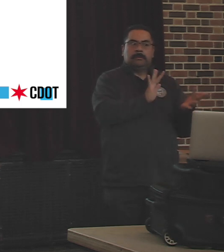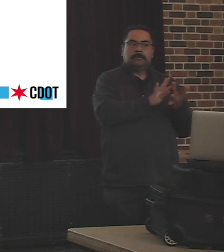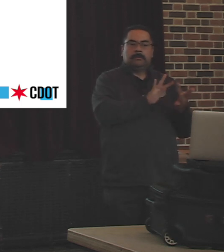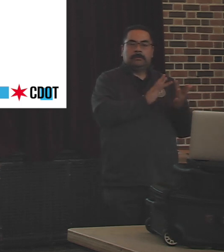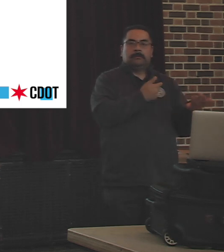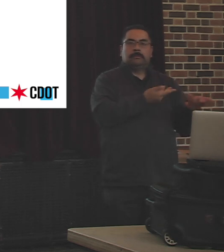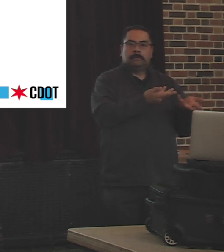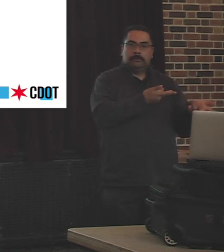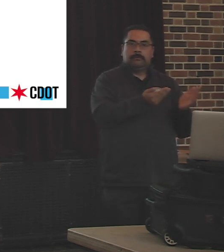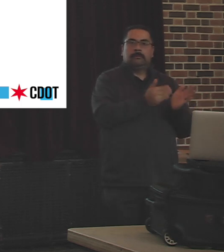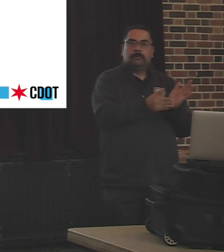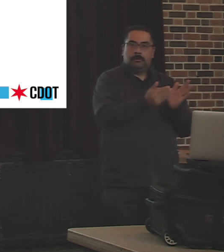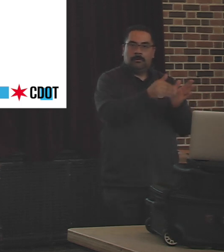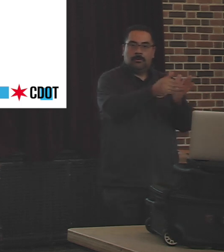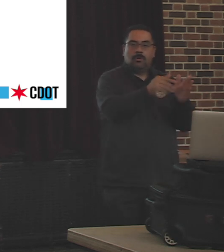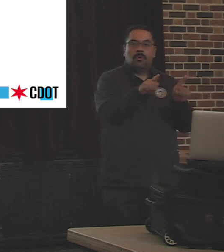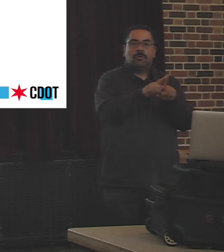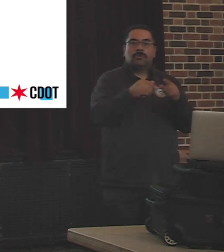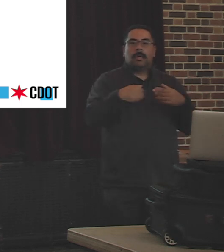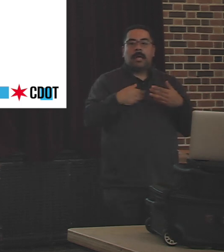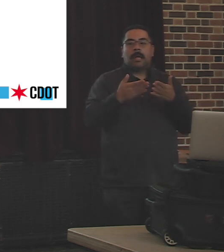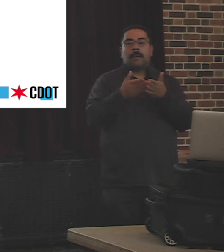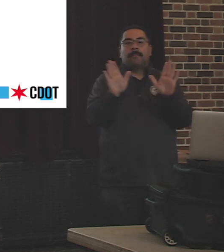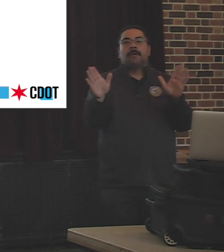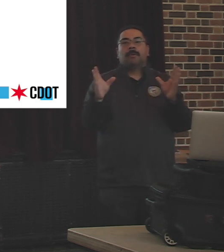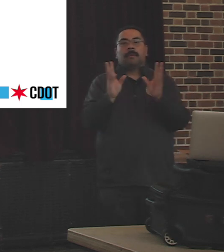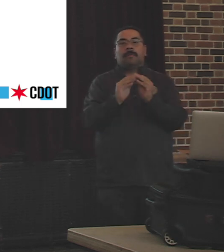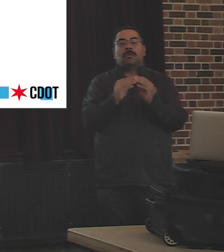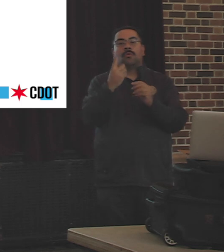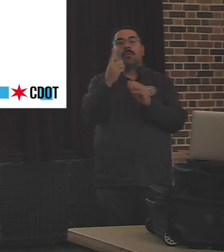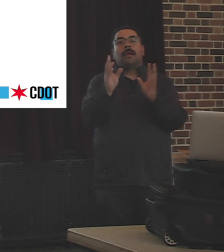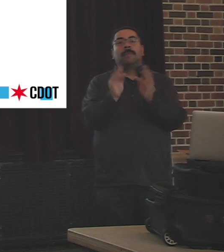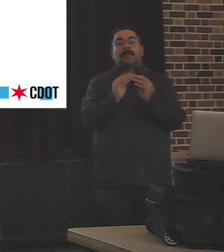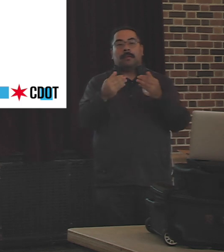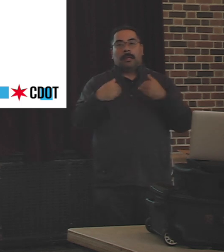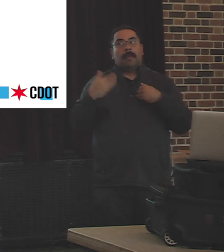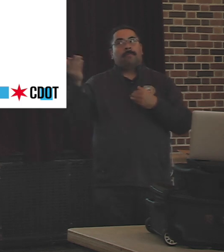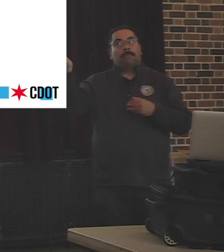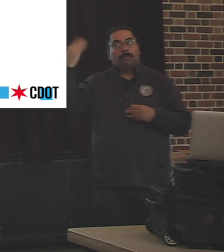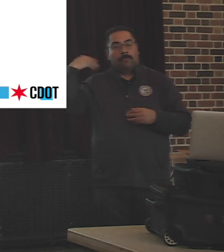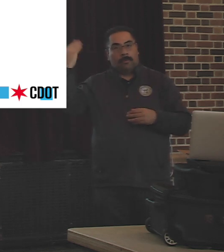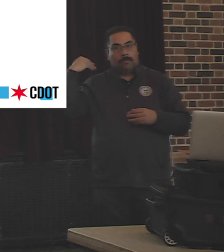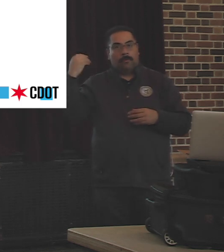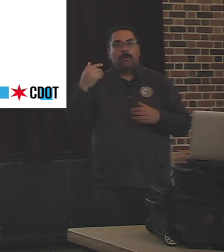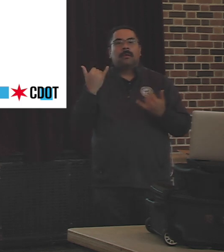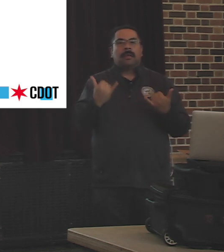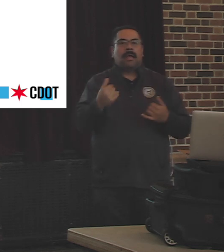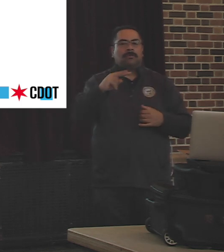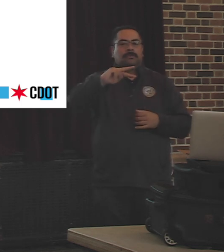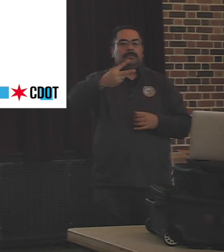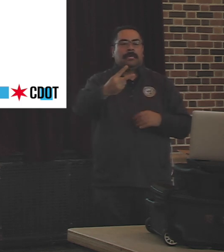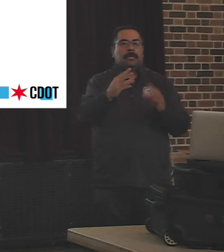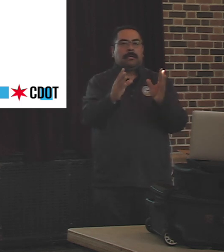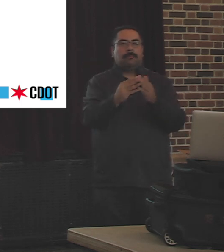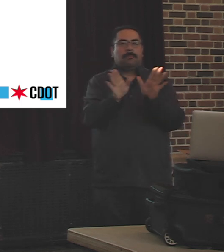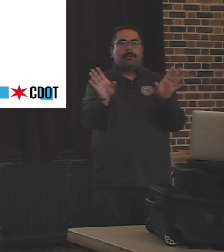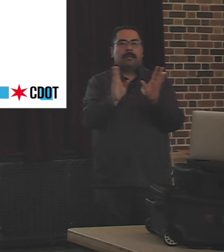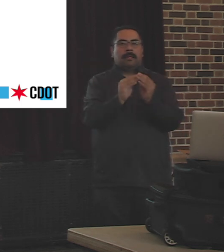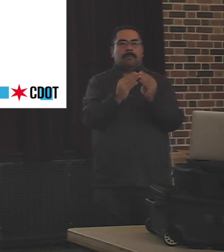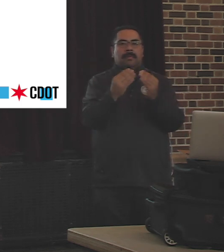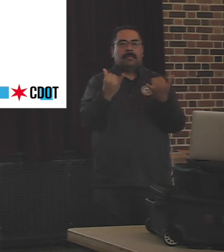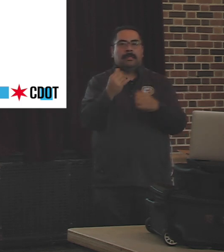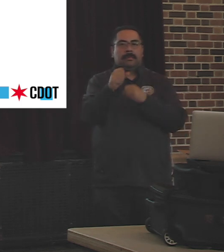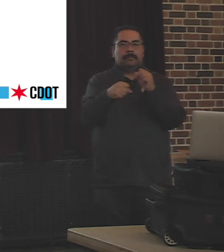We also have had public meetings. We had one meeting. We are planning on having our second public meeting later this